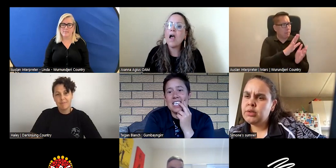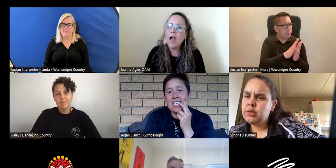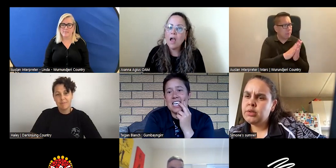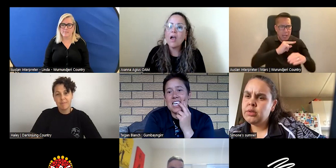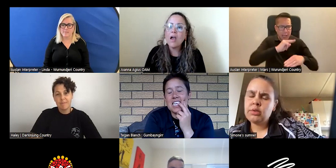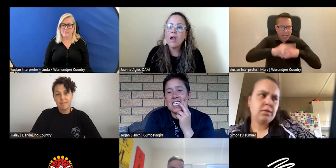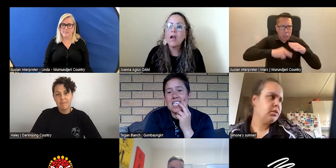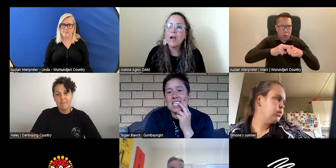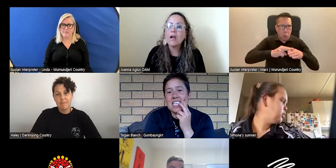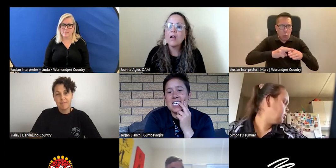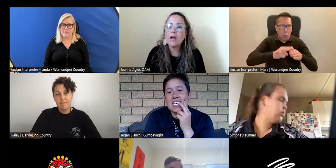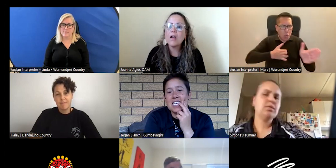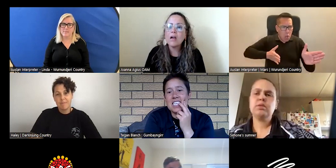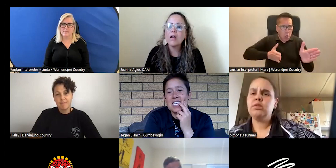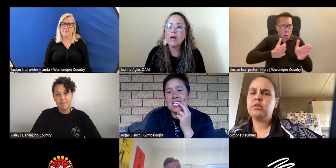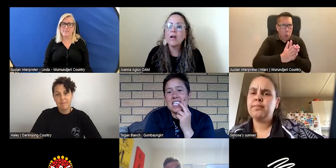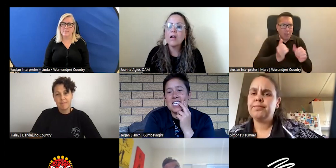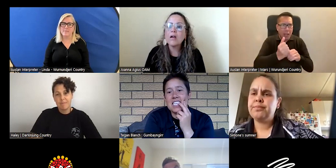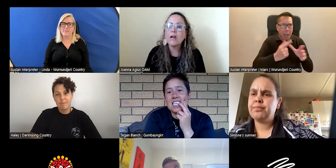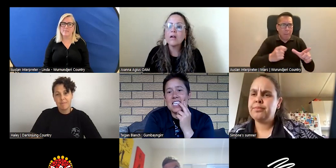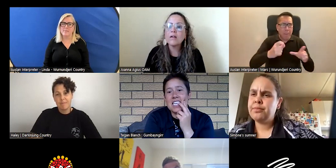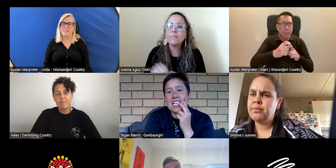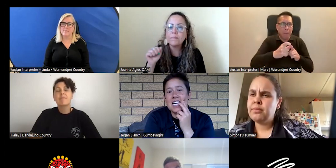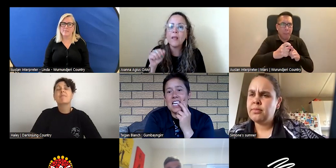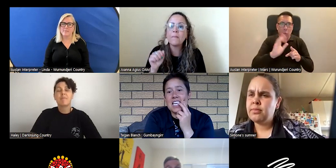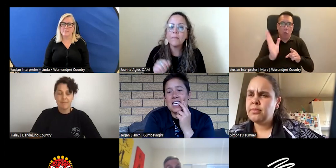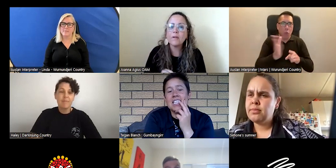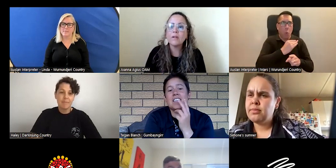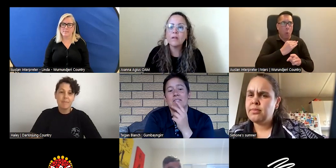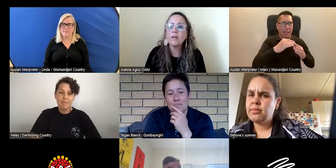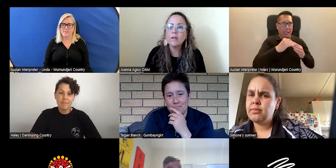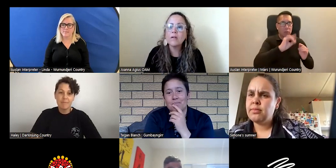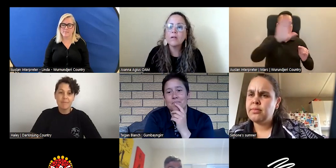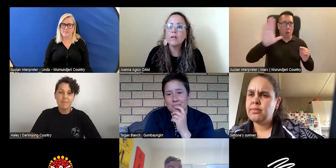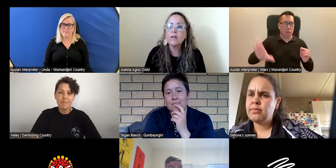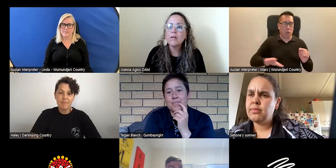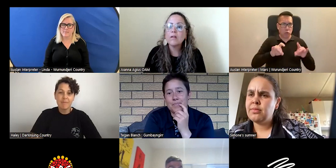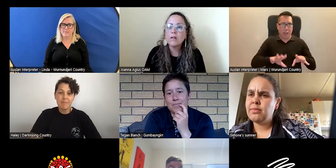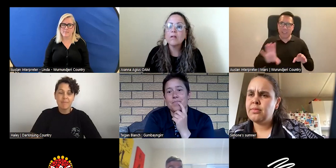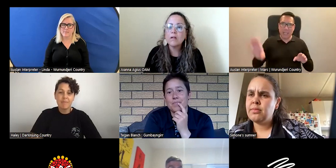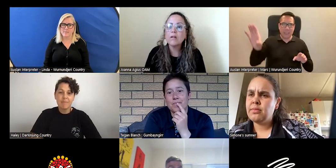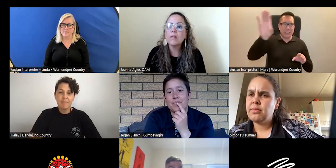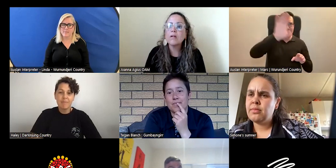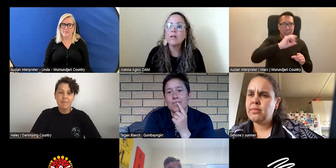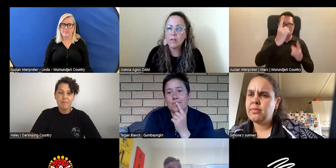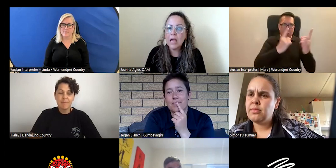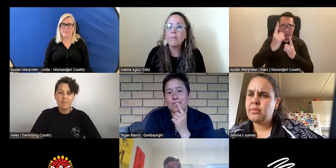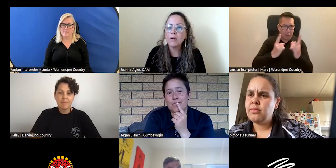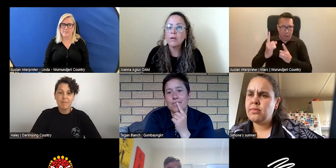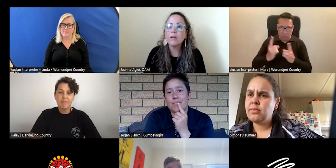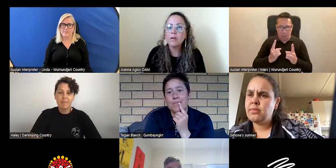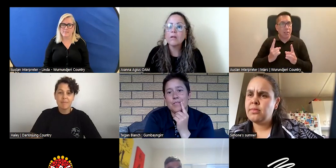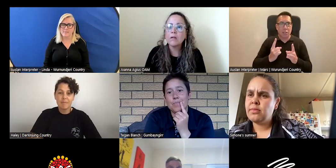national Closing the Gap conversation with all state leaders from across our state, from across our country, sorry, with all the state Aboriginal